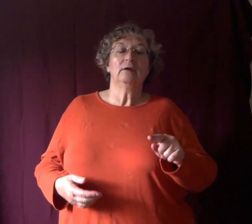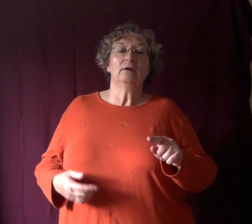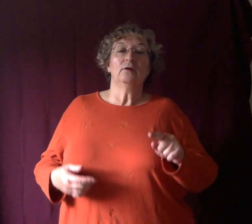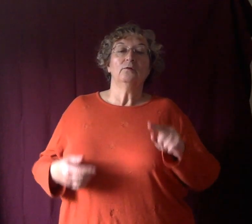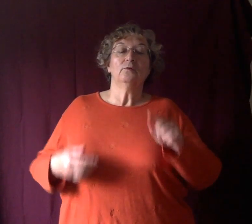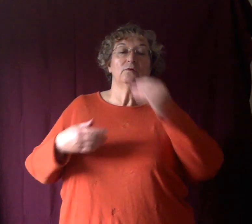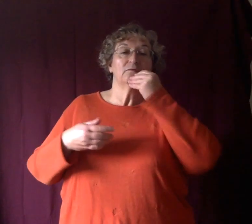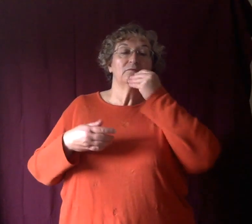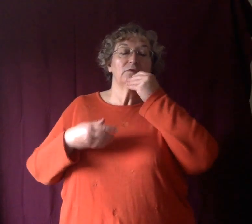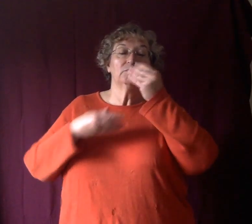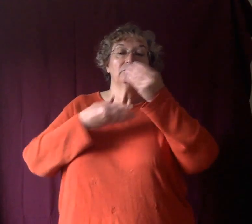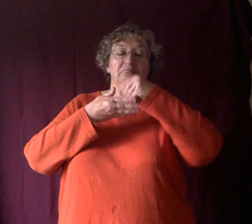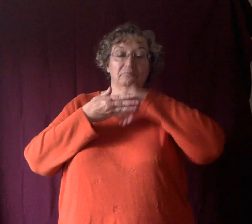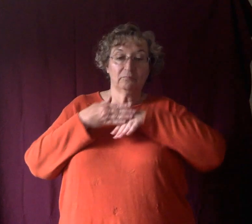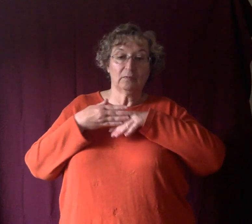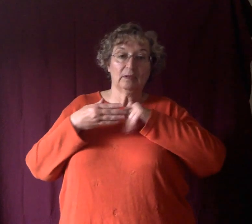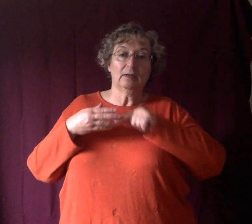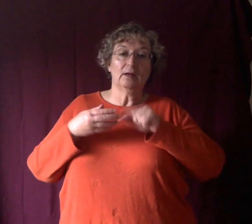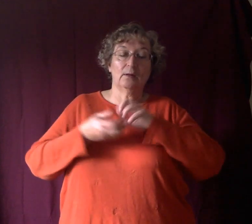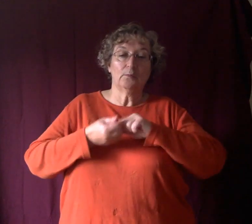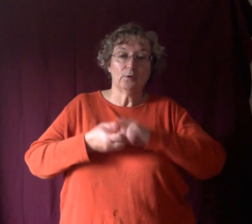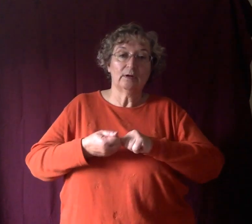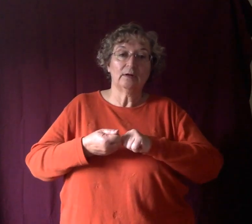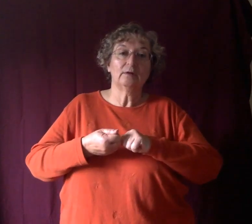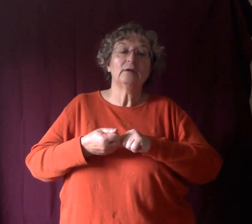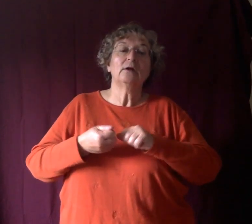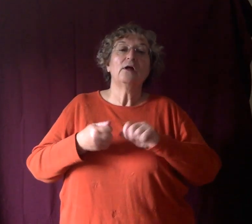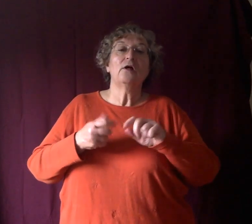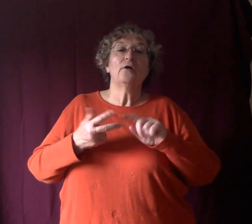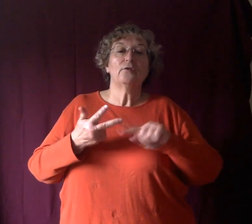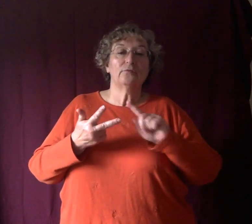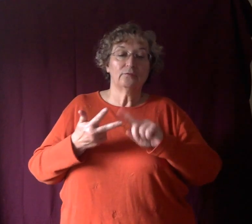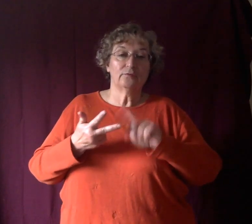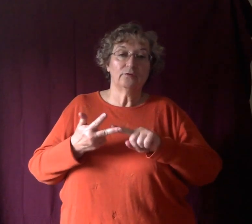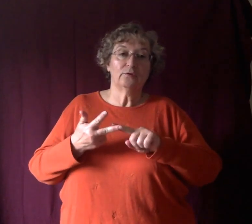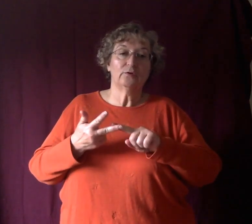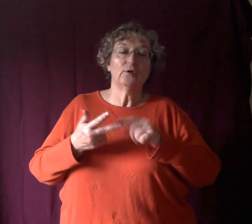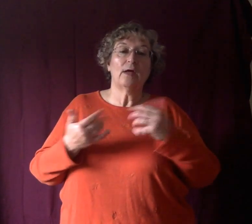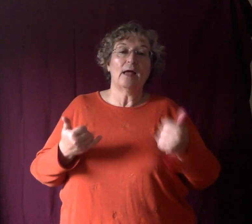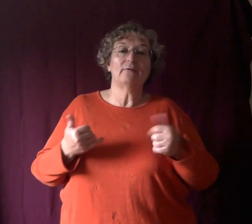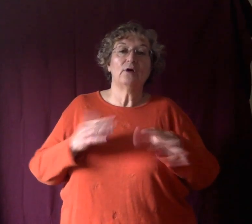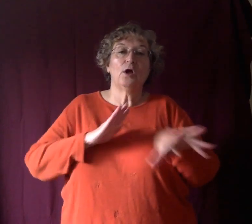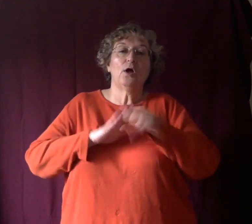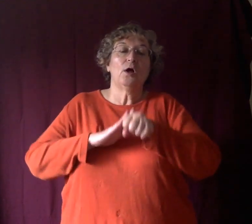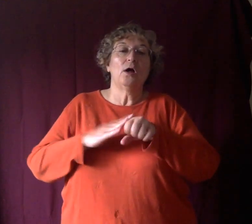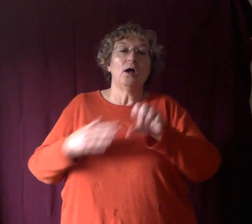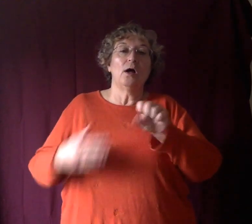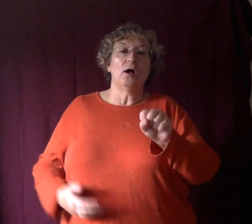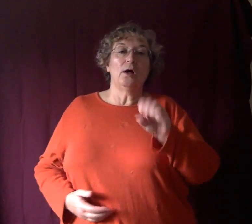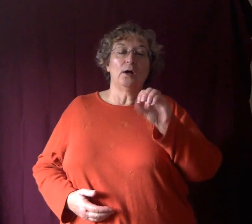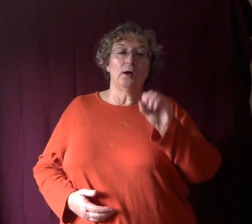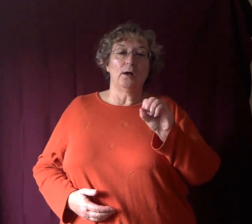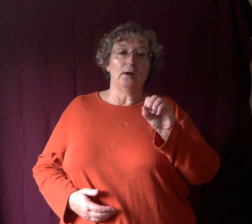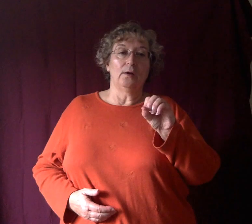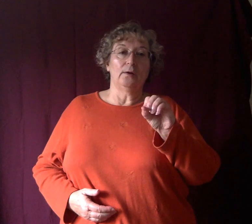the third very important step will be known as absorption. Without absorption, materials will simply pass right through your body and will be unusable to